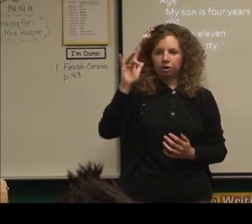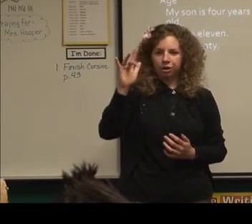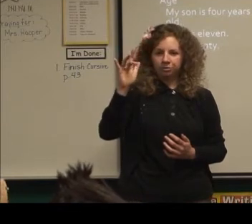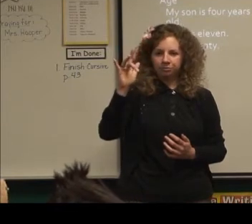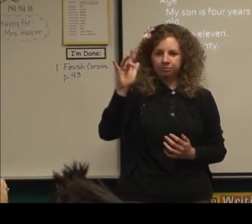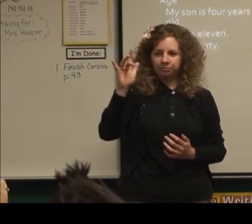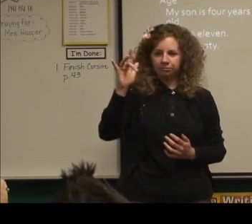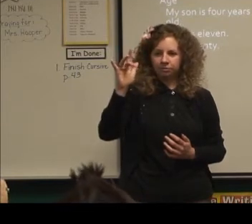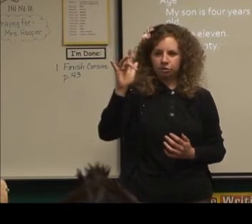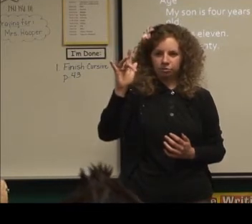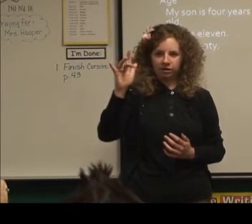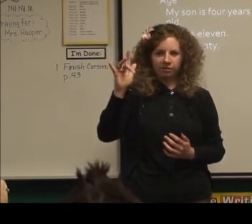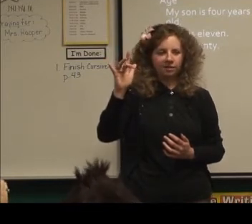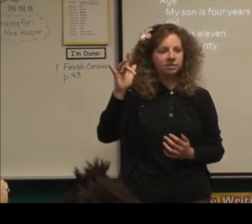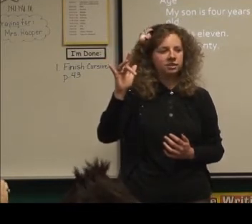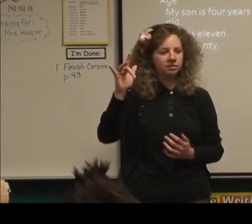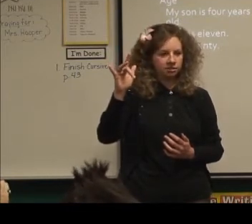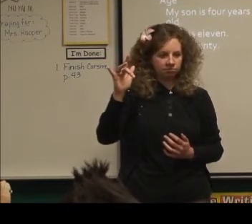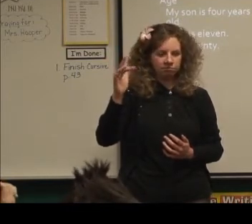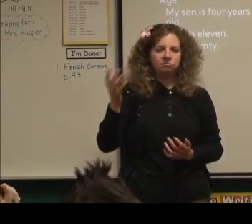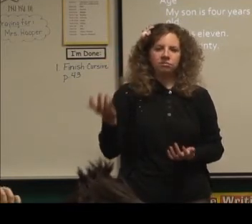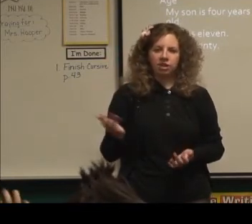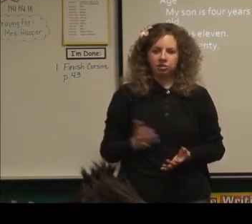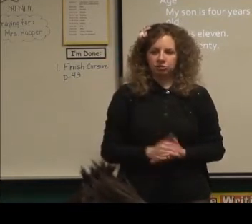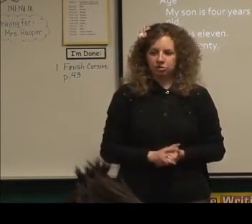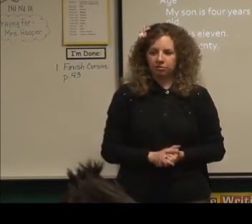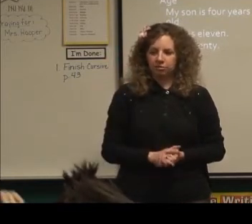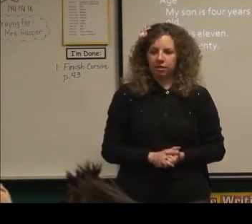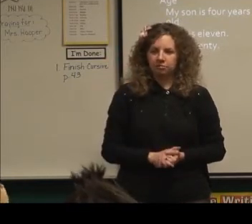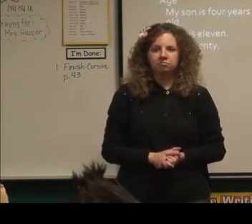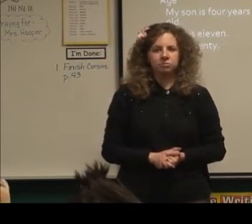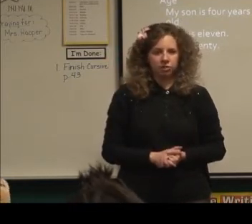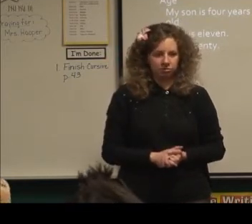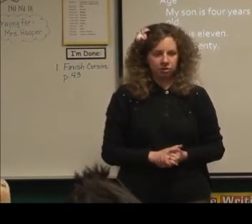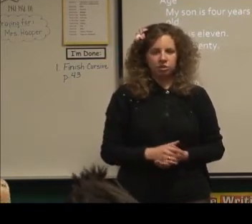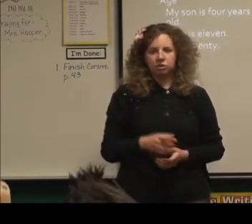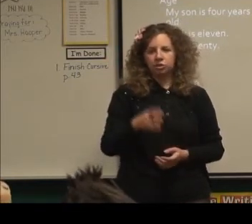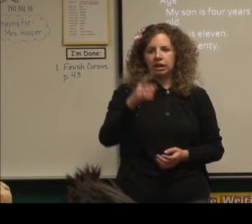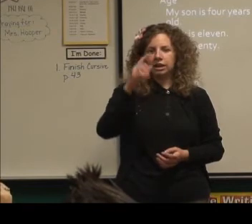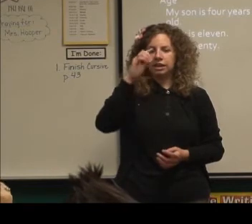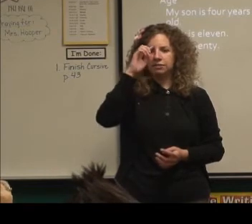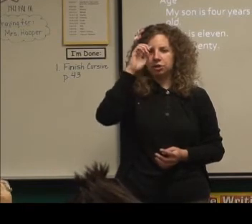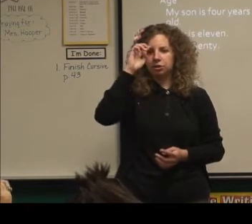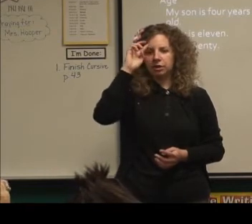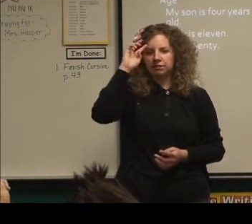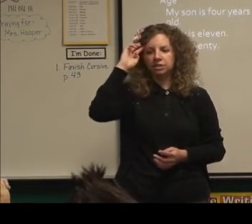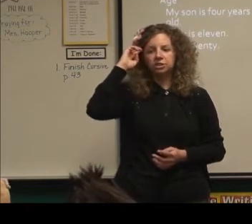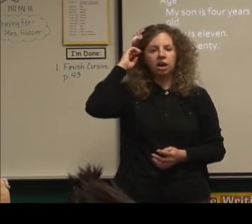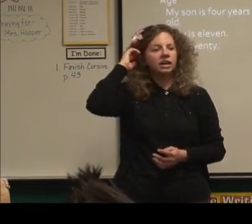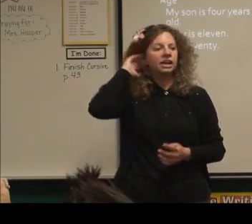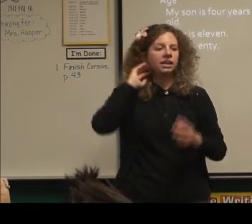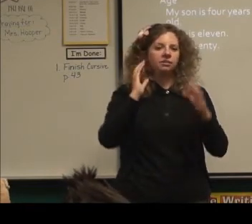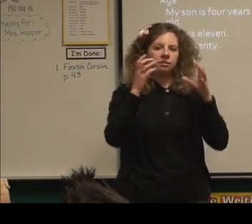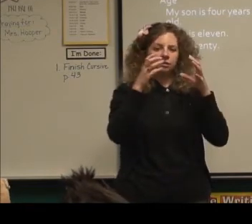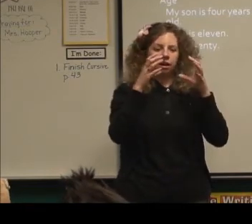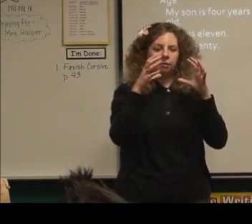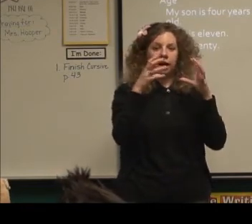quarter for 25 cents. And you just go from there. So, and if it's not a